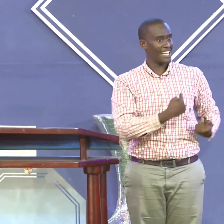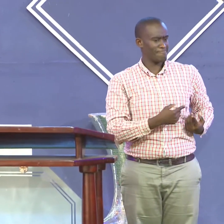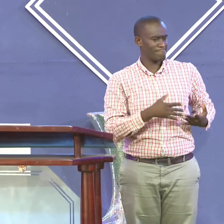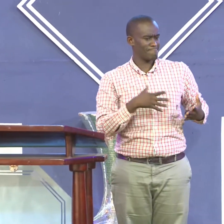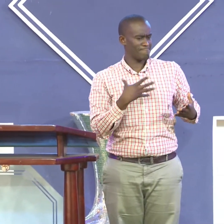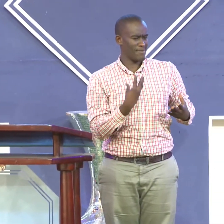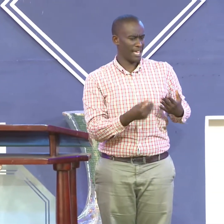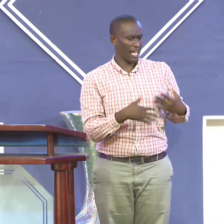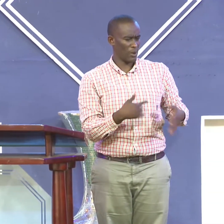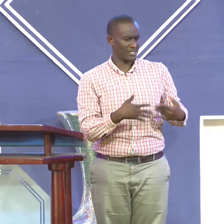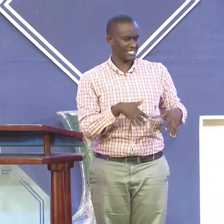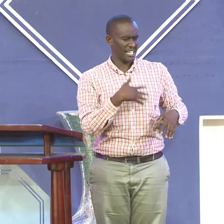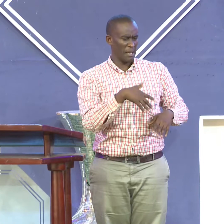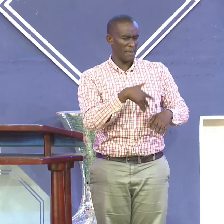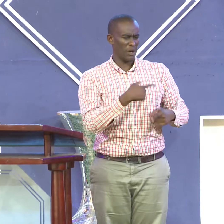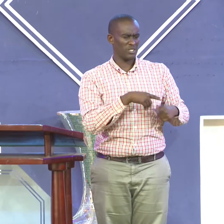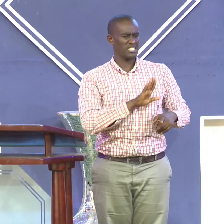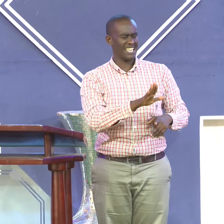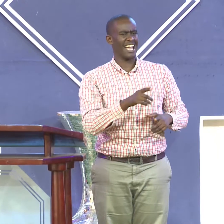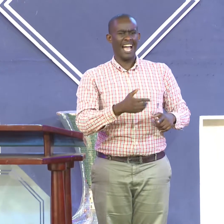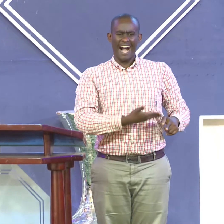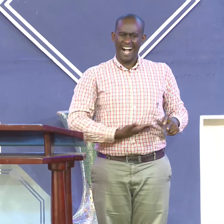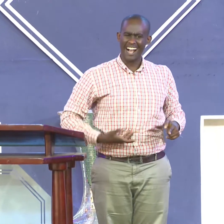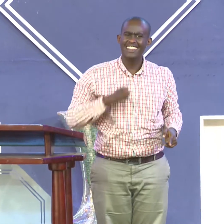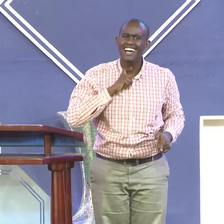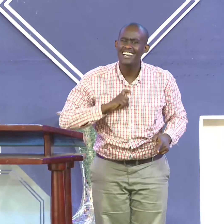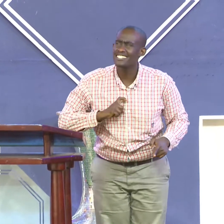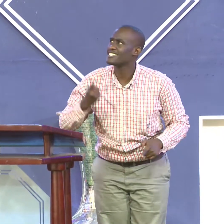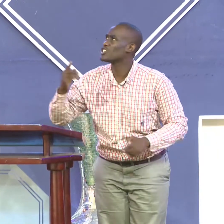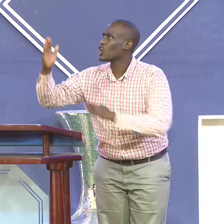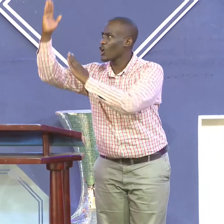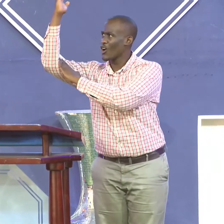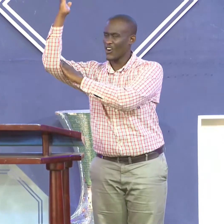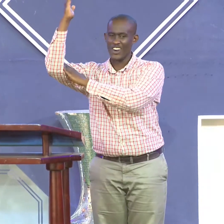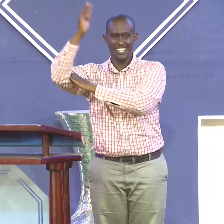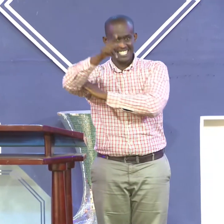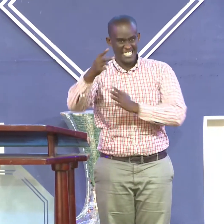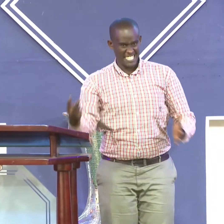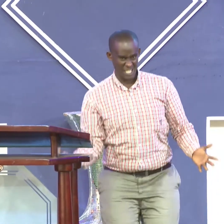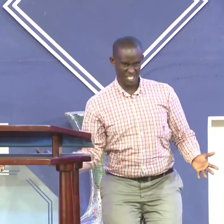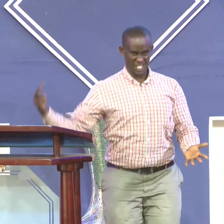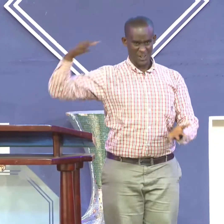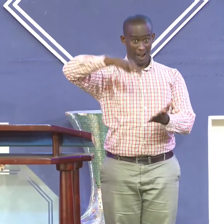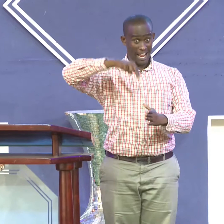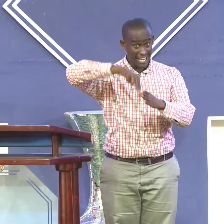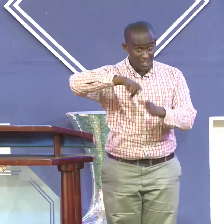melting away. And the hunger and thirst for God, it will rise again